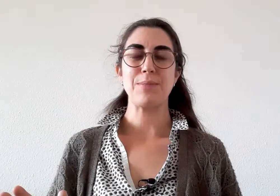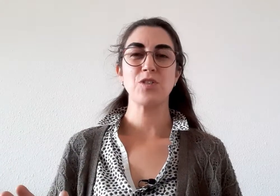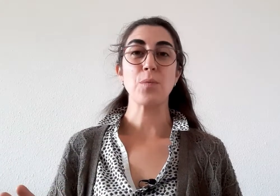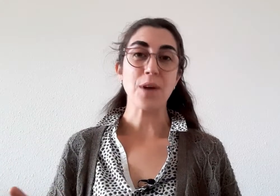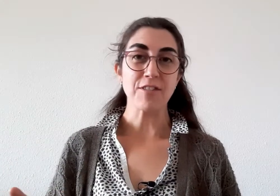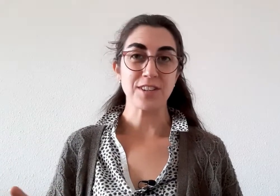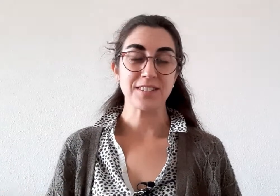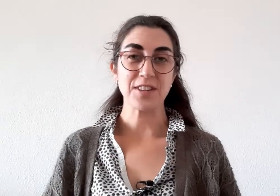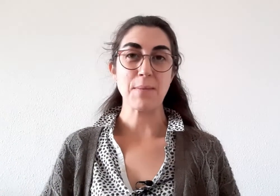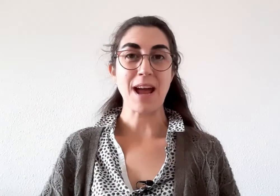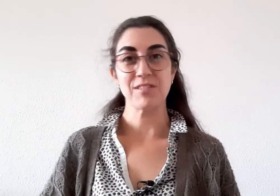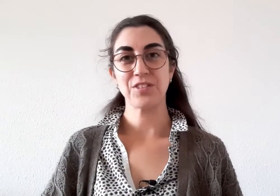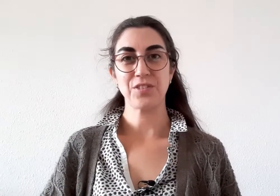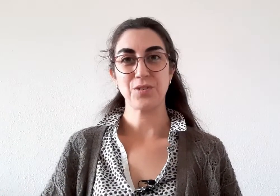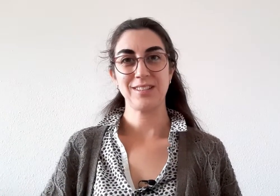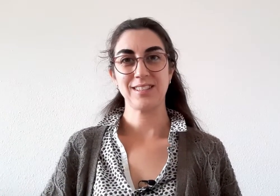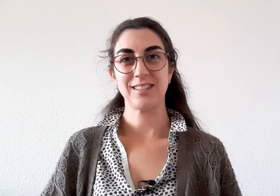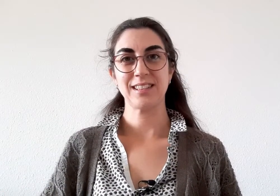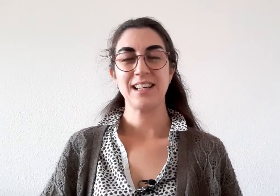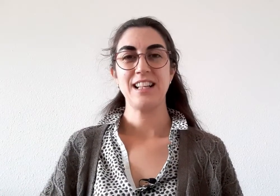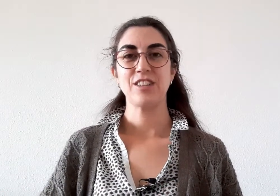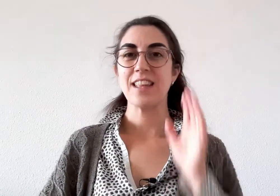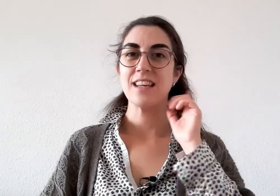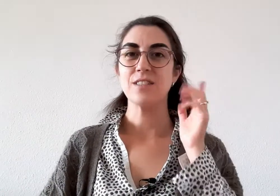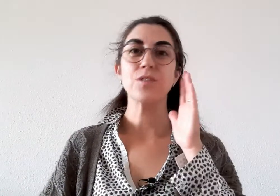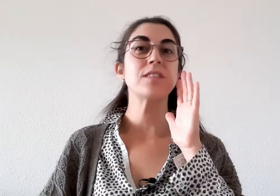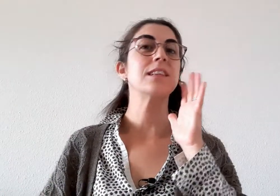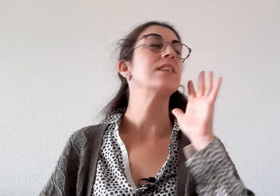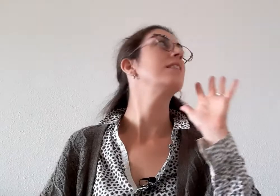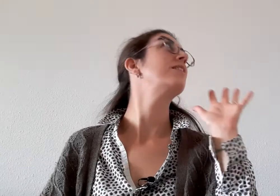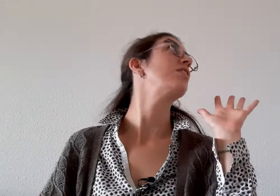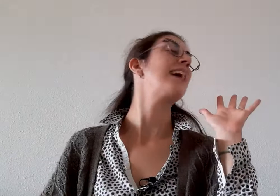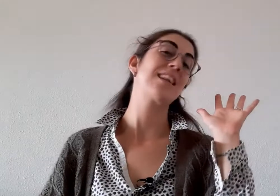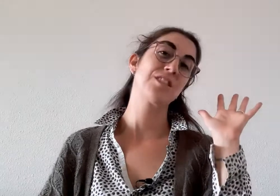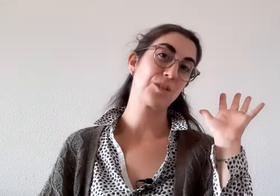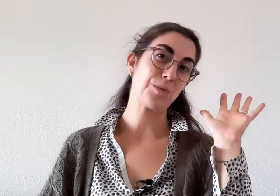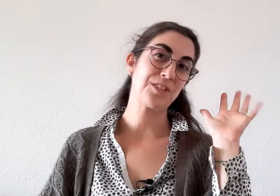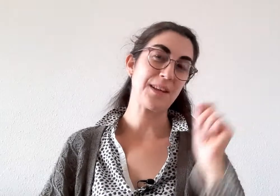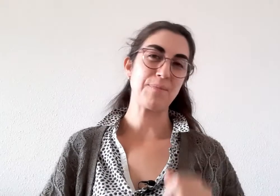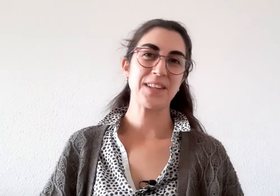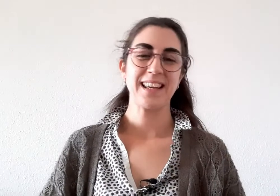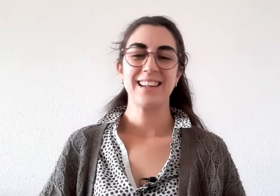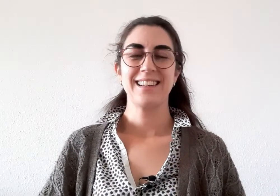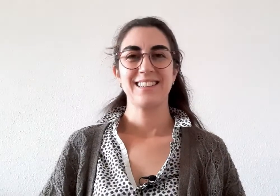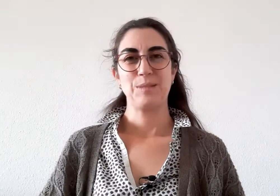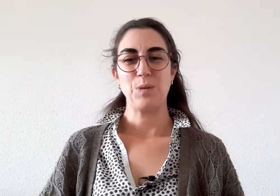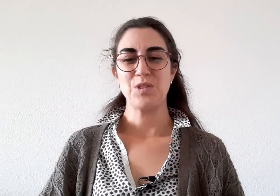show preference for their parents' voices. So they hear the voice and they turn their heads towards them. It's